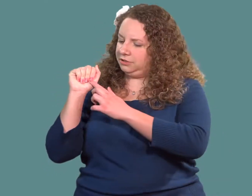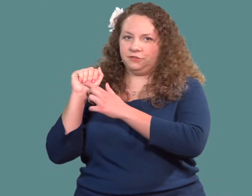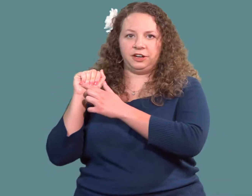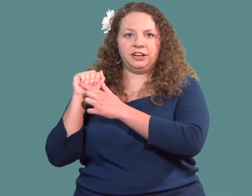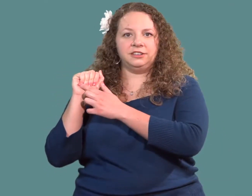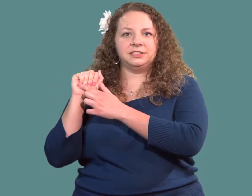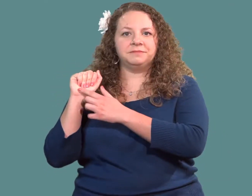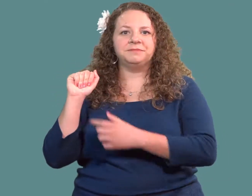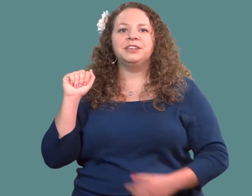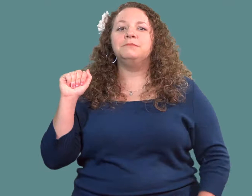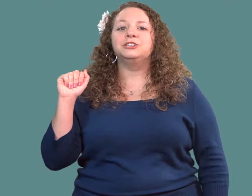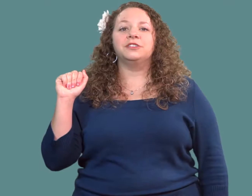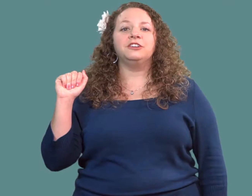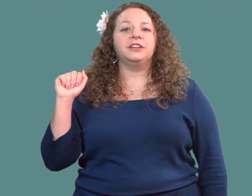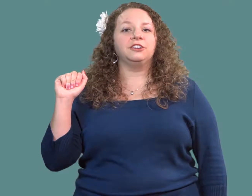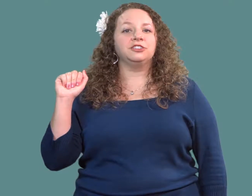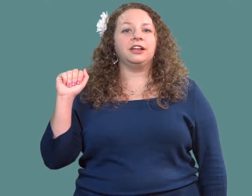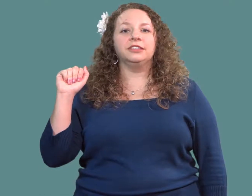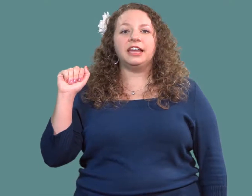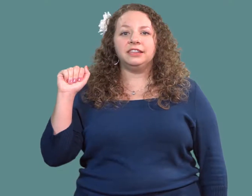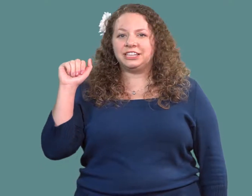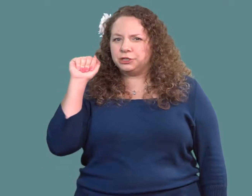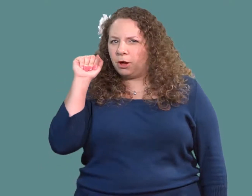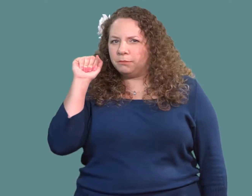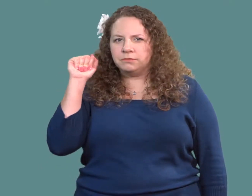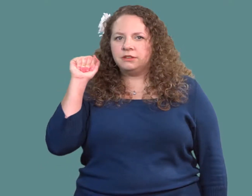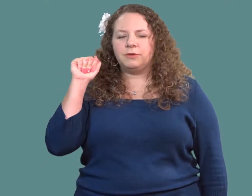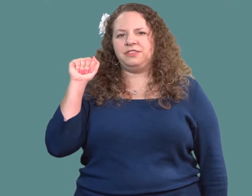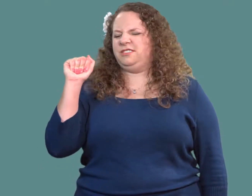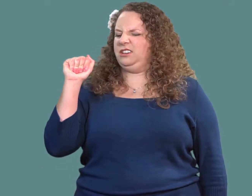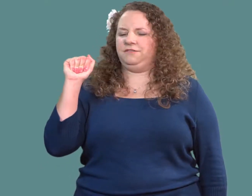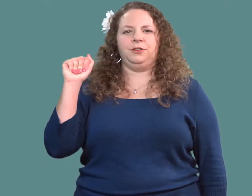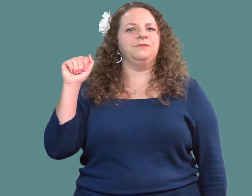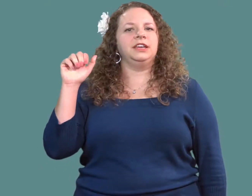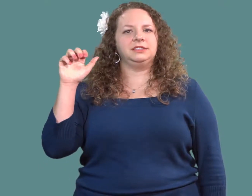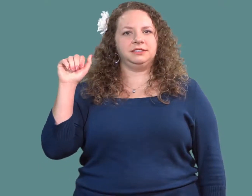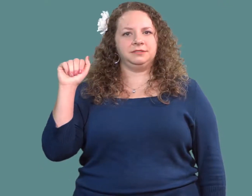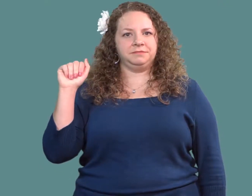your fingernails. Be sure that your fingers are held lightly against your palm rather than in a firm fist.